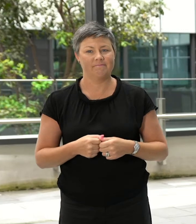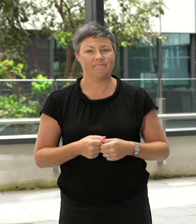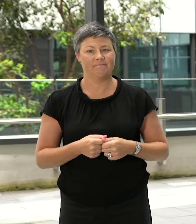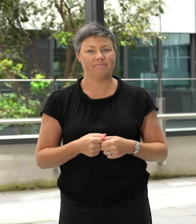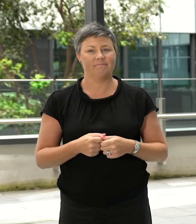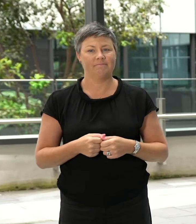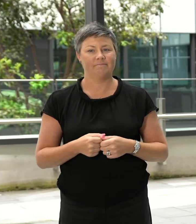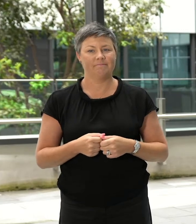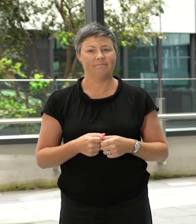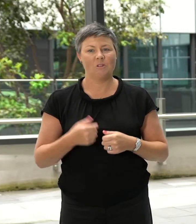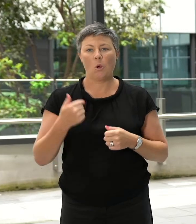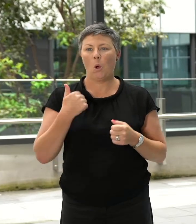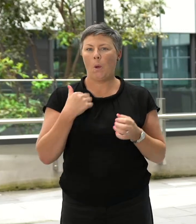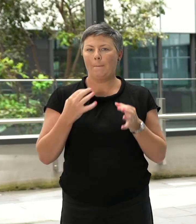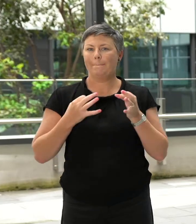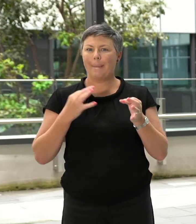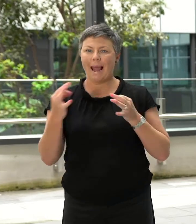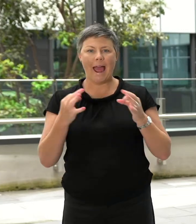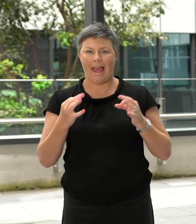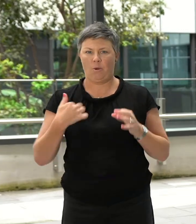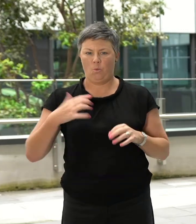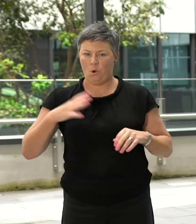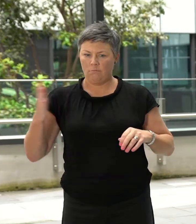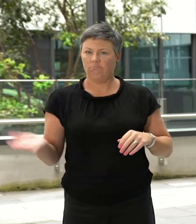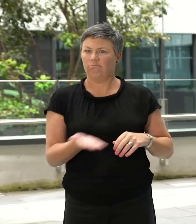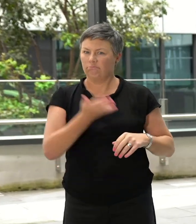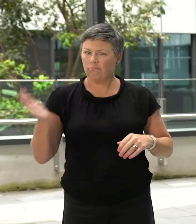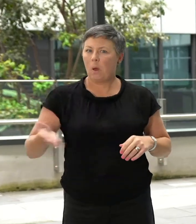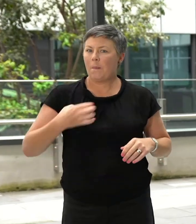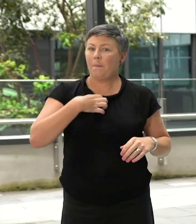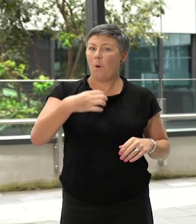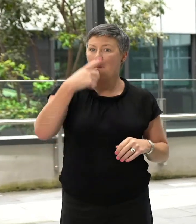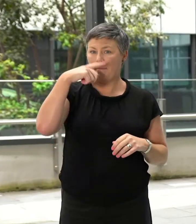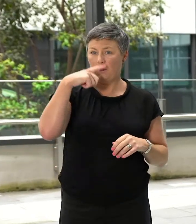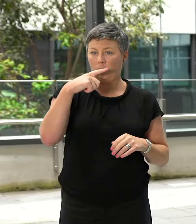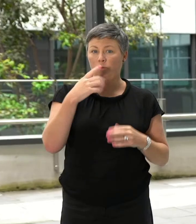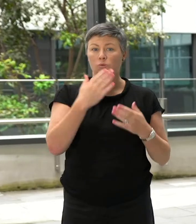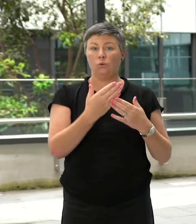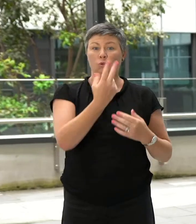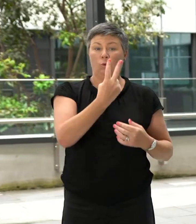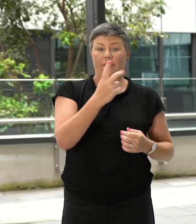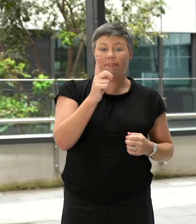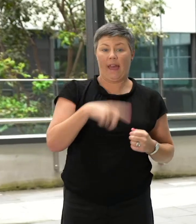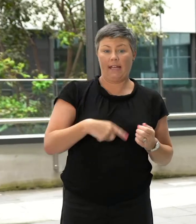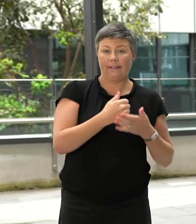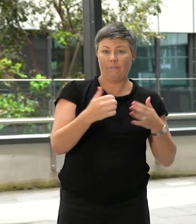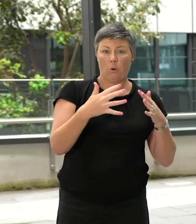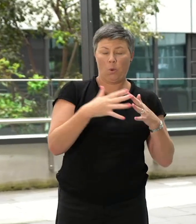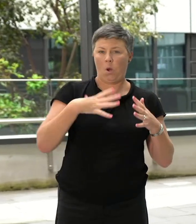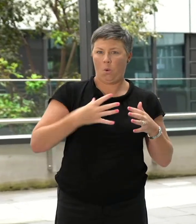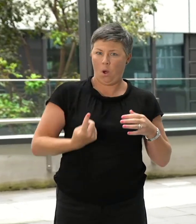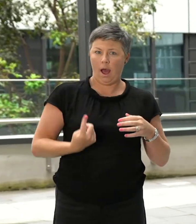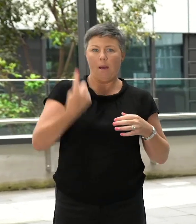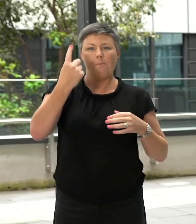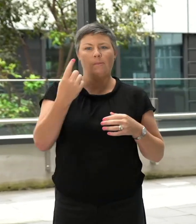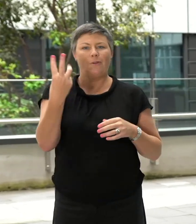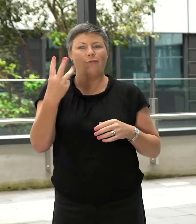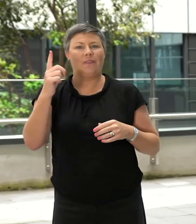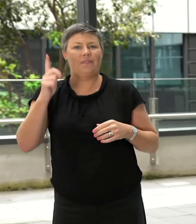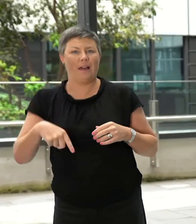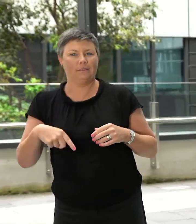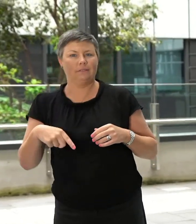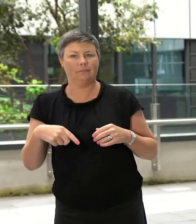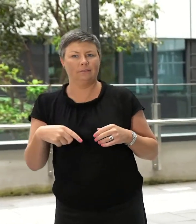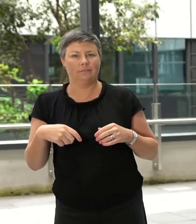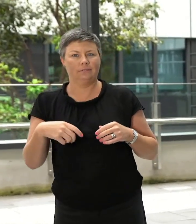We are planning to increase the rate of vaccination this week from 2,000 per week to 3,000 per week this week, and then we'll